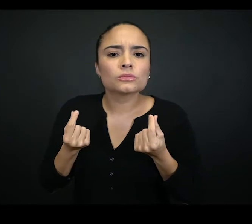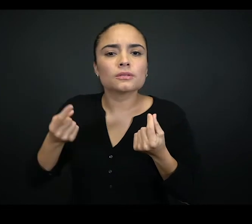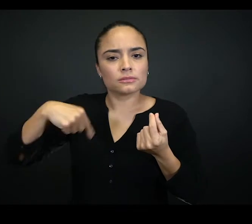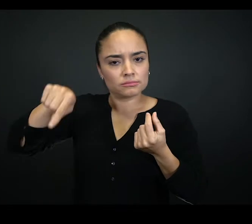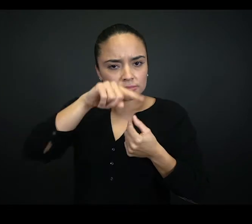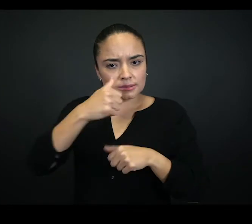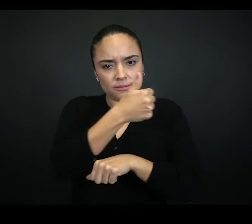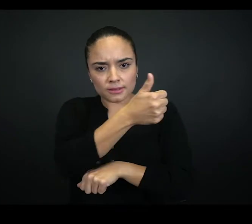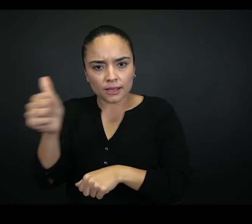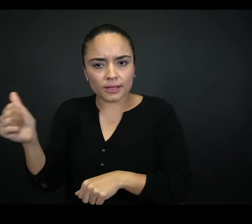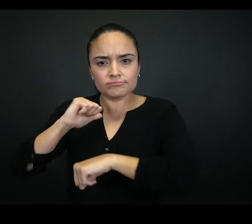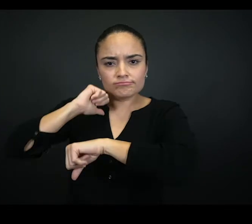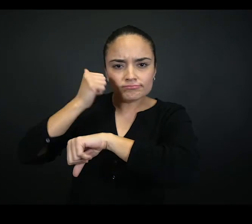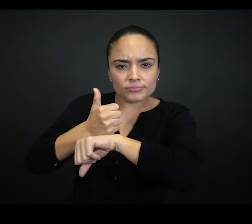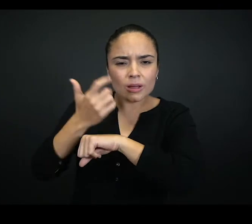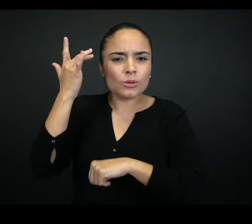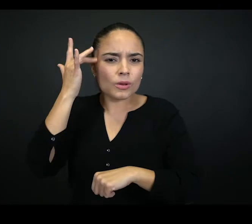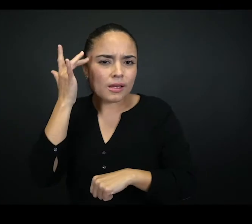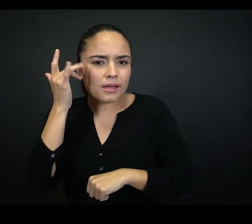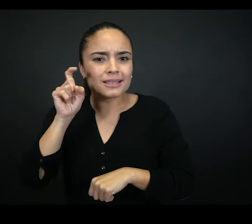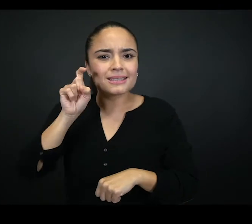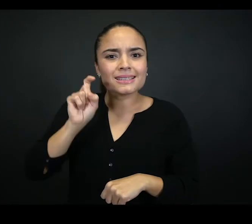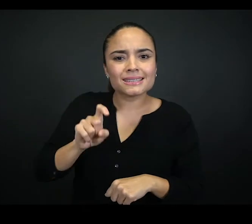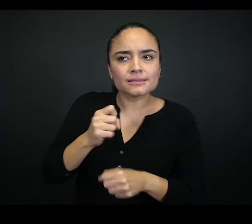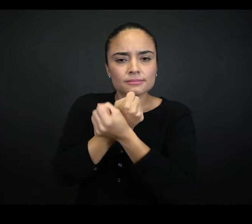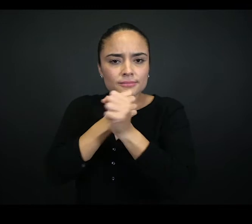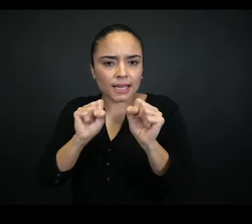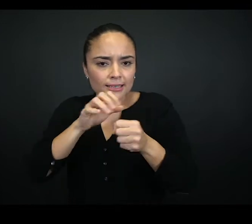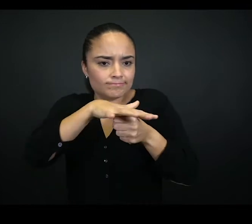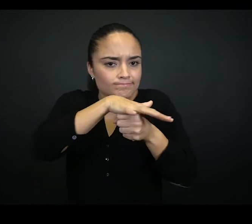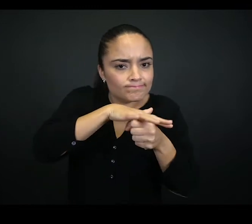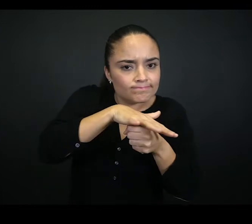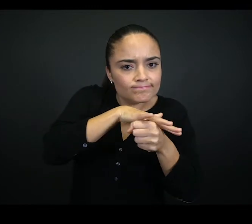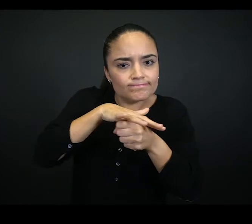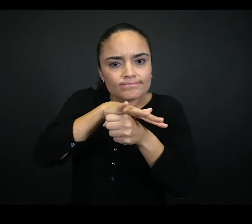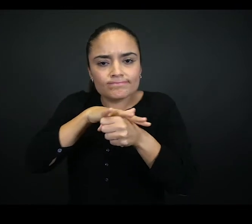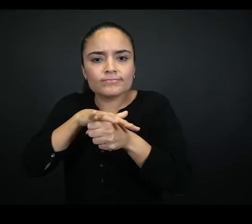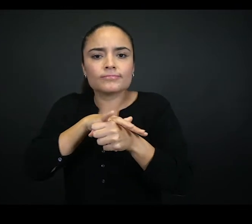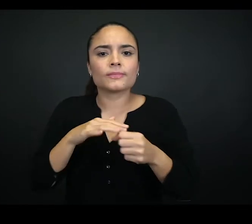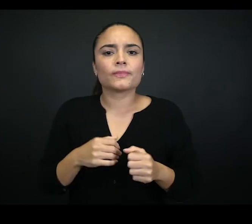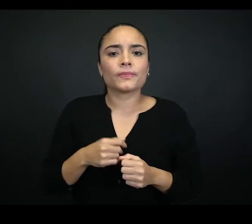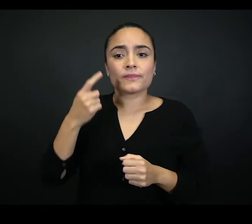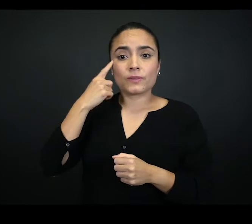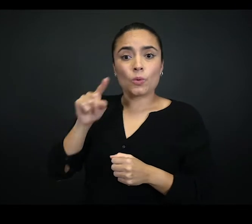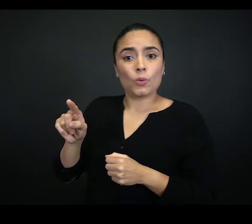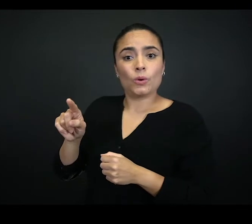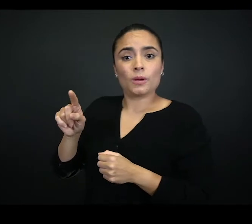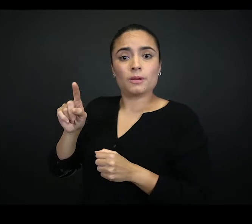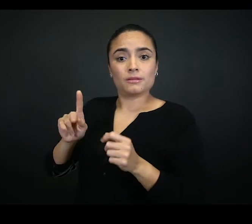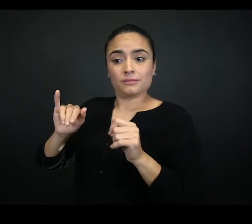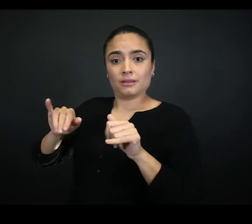different approach to drug use. So this is a health issue. We need a health response, not an